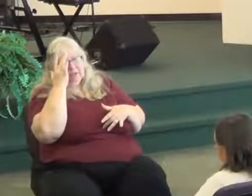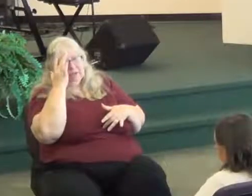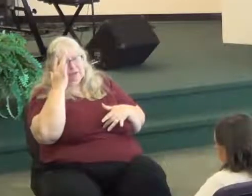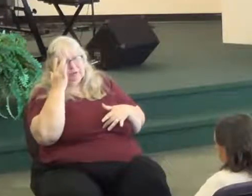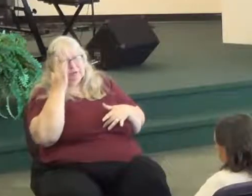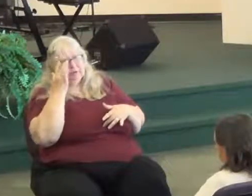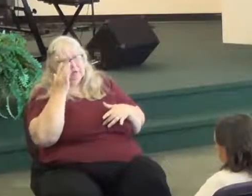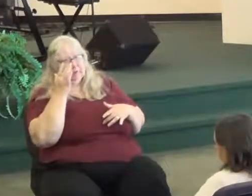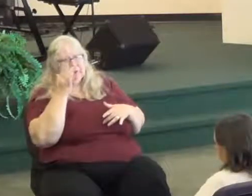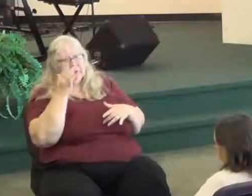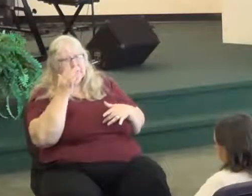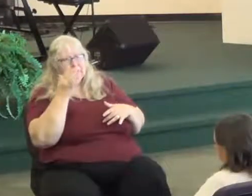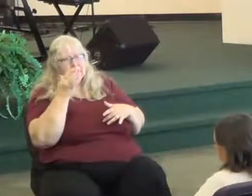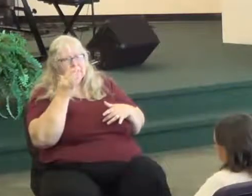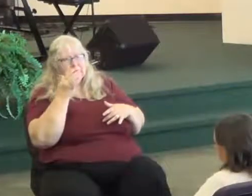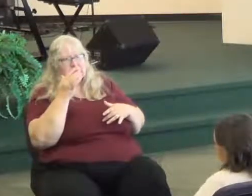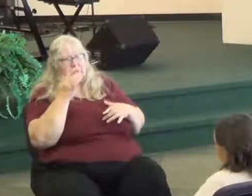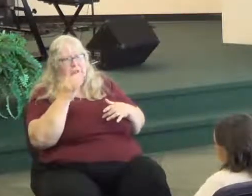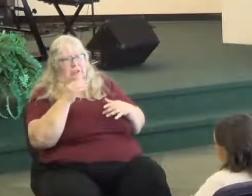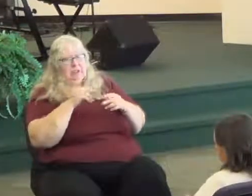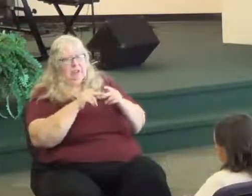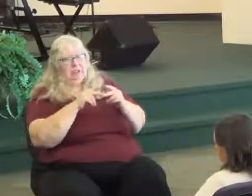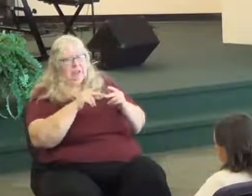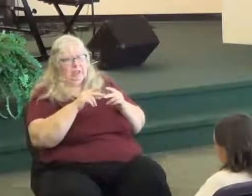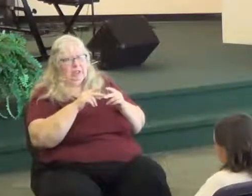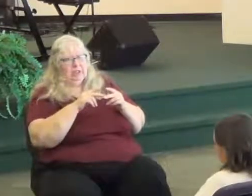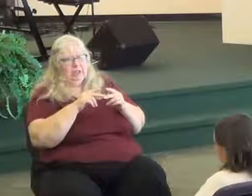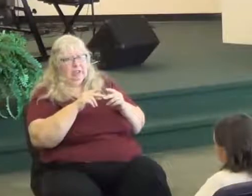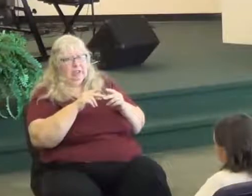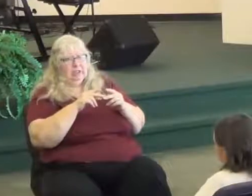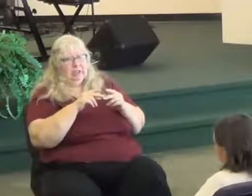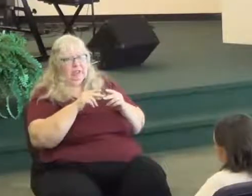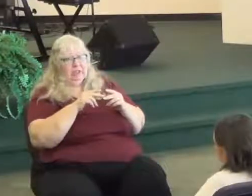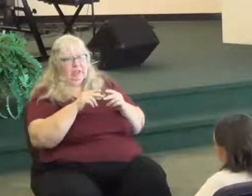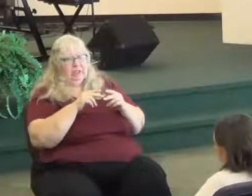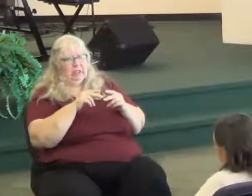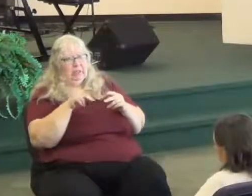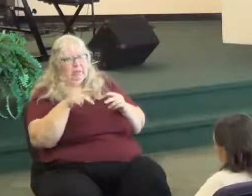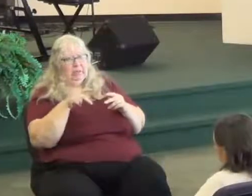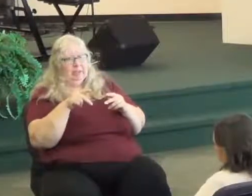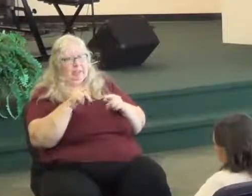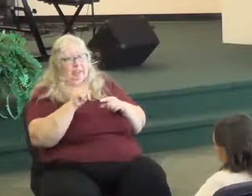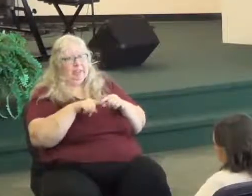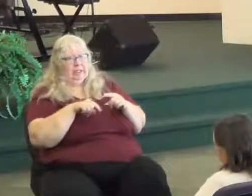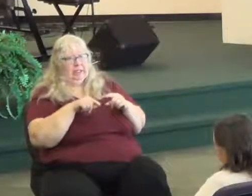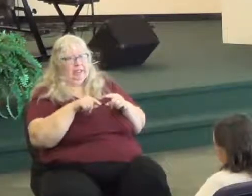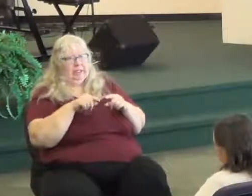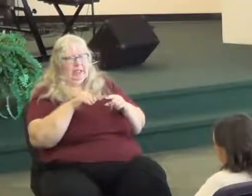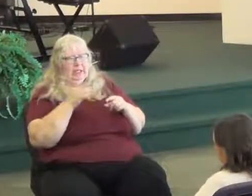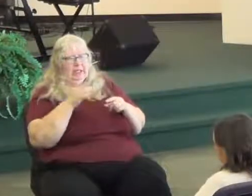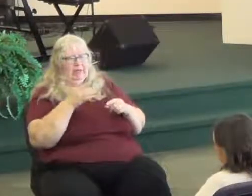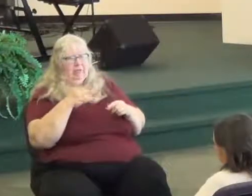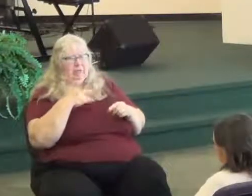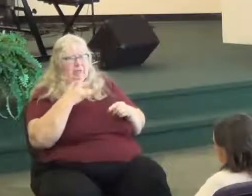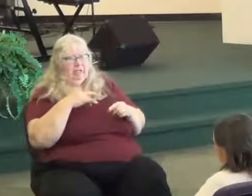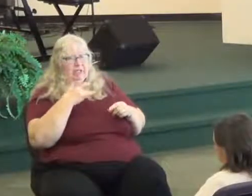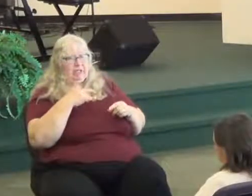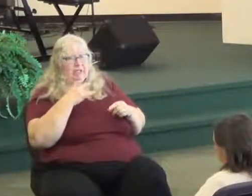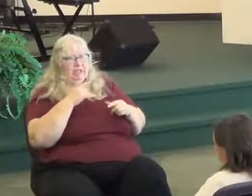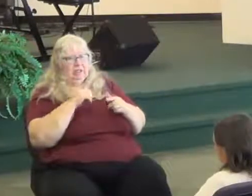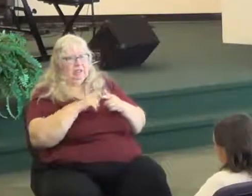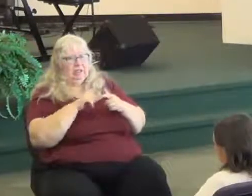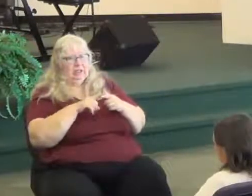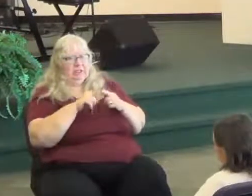like a peak. It gets discolored, pink patch, and you start not being able to feel. And it goes to your large nerves. And then you're in really big